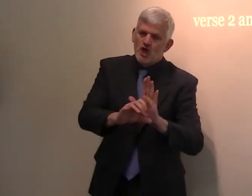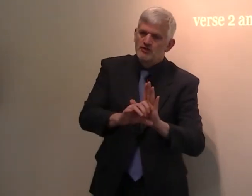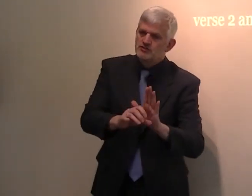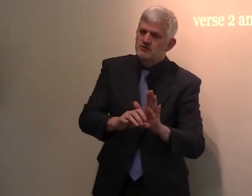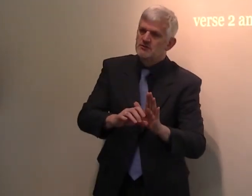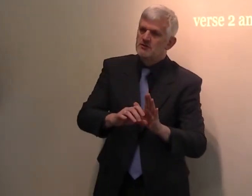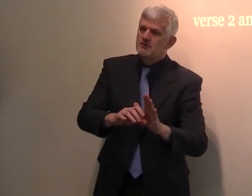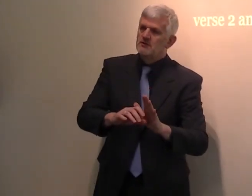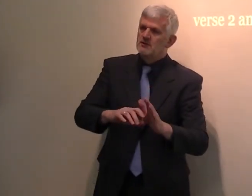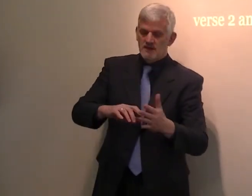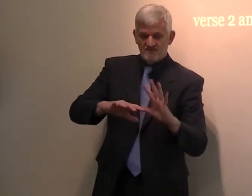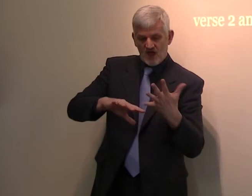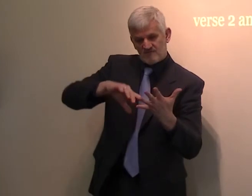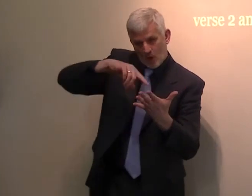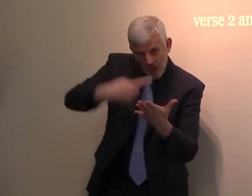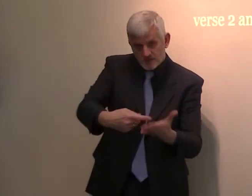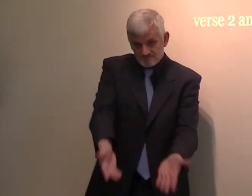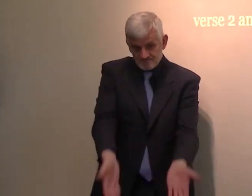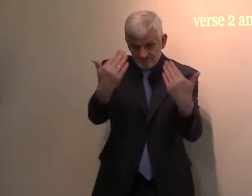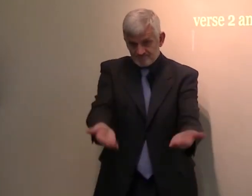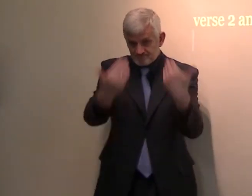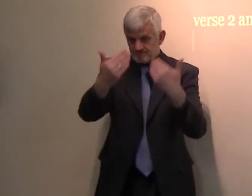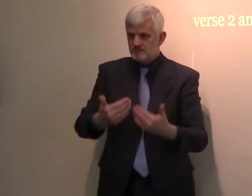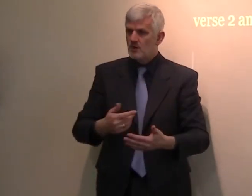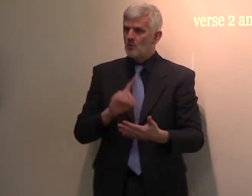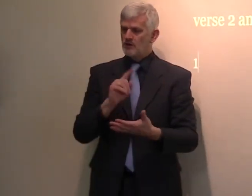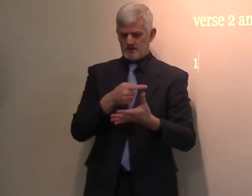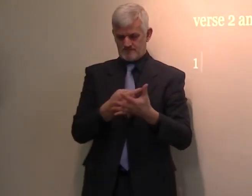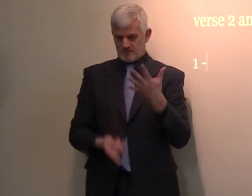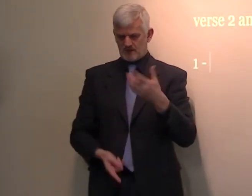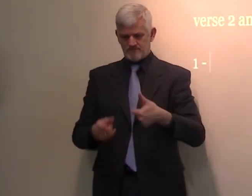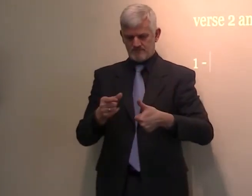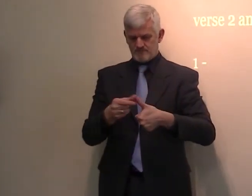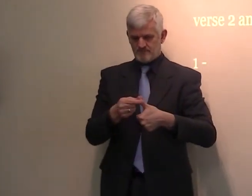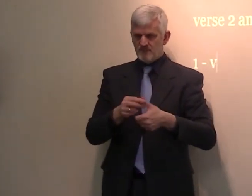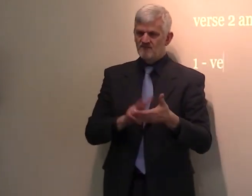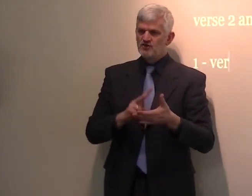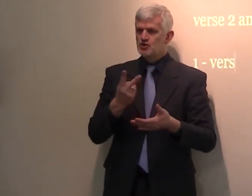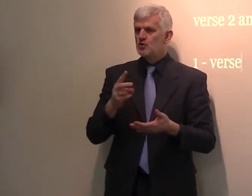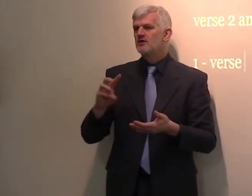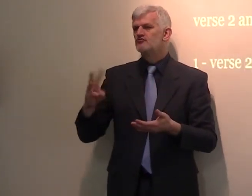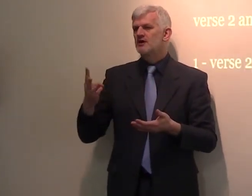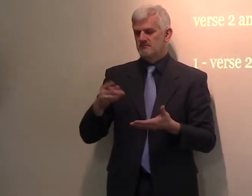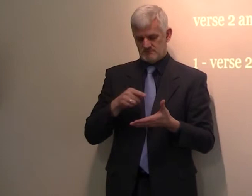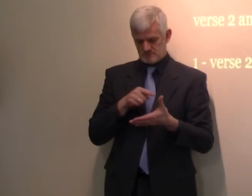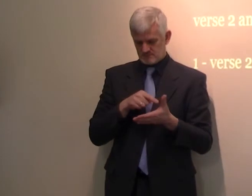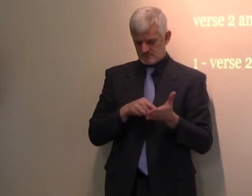is dead or what is about to die. The first one in verse 2 and 3. And he says in verse 2,